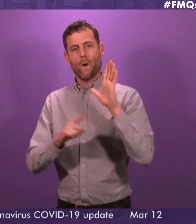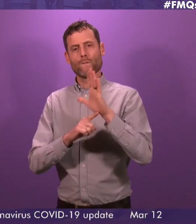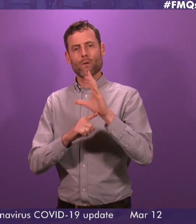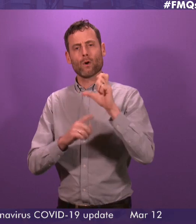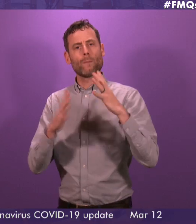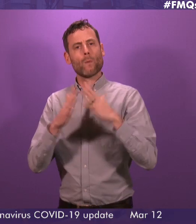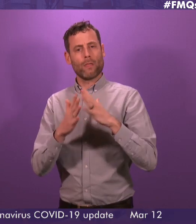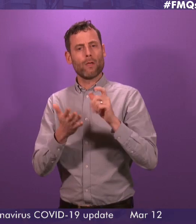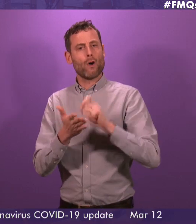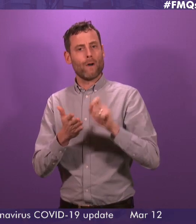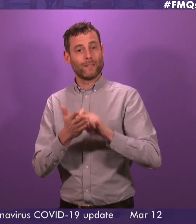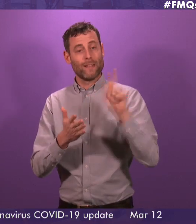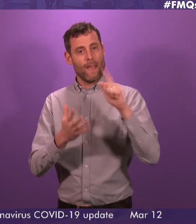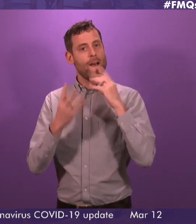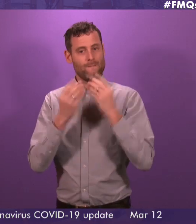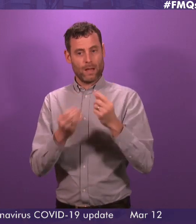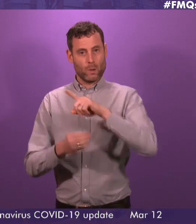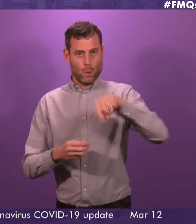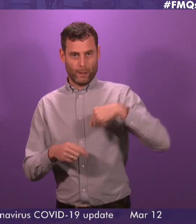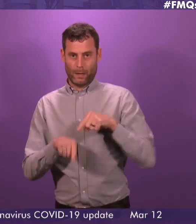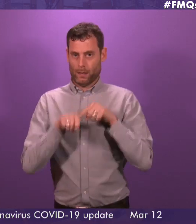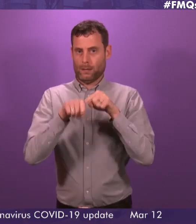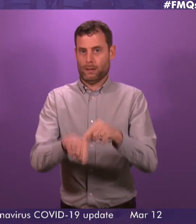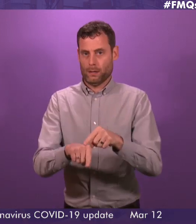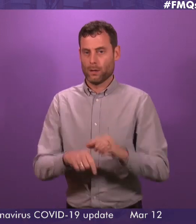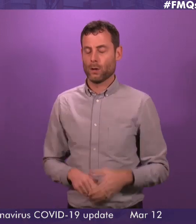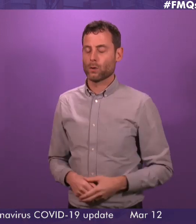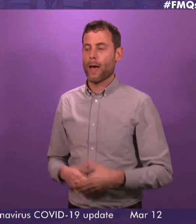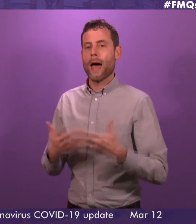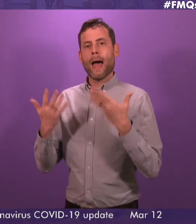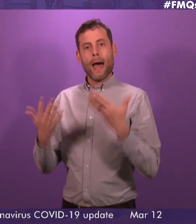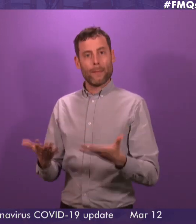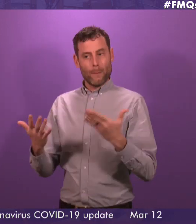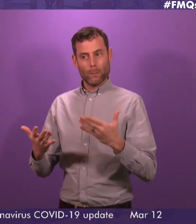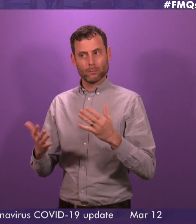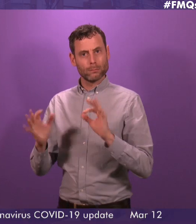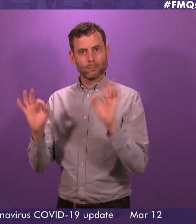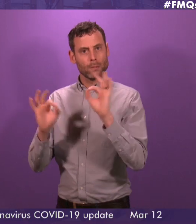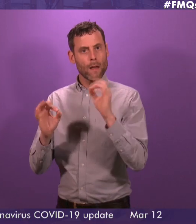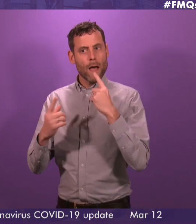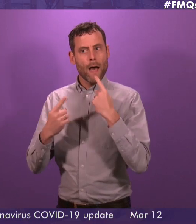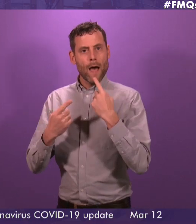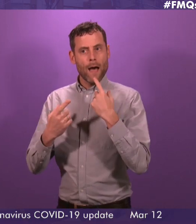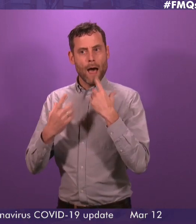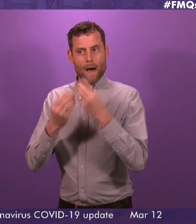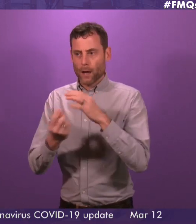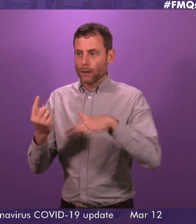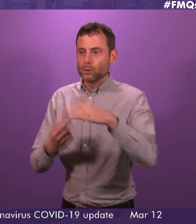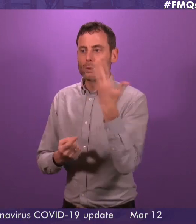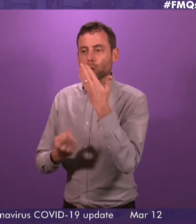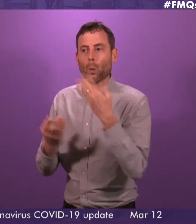accordingly. We are not at this point advising school closure. That will be kept under